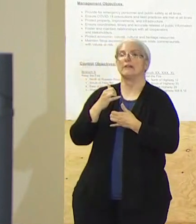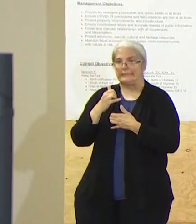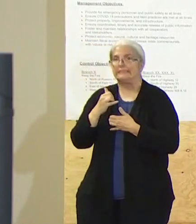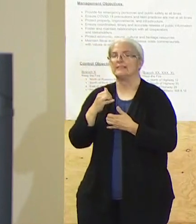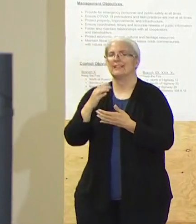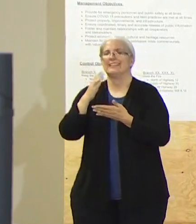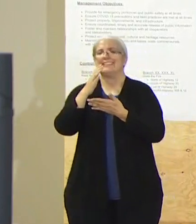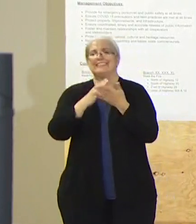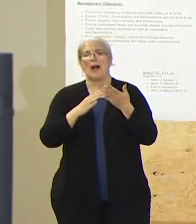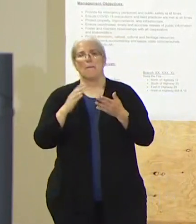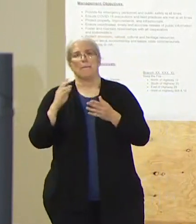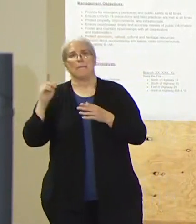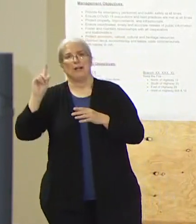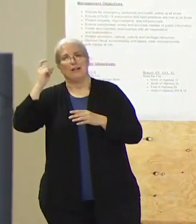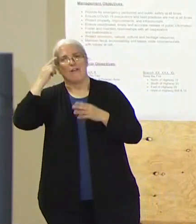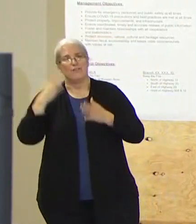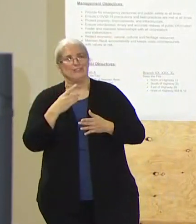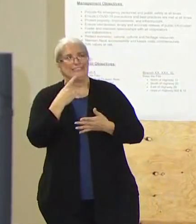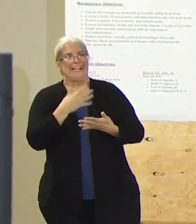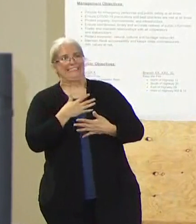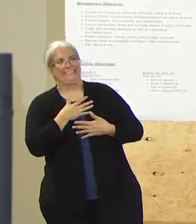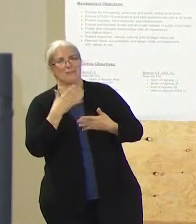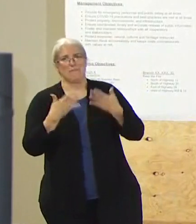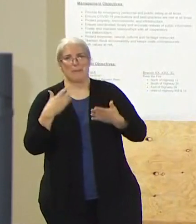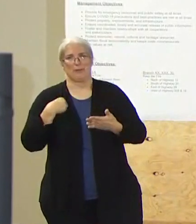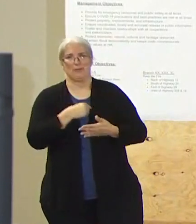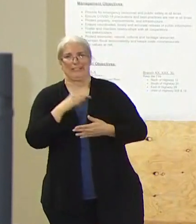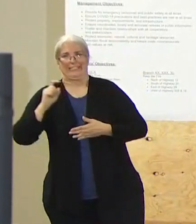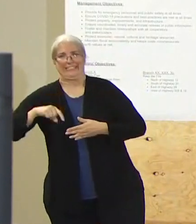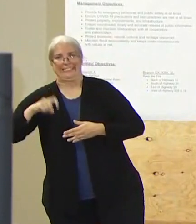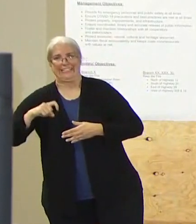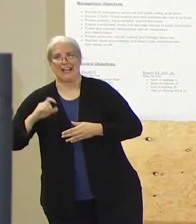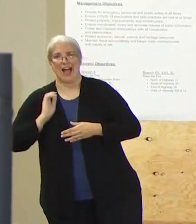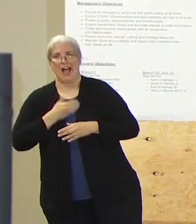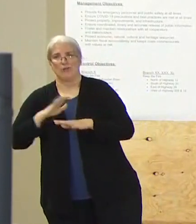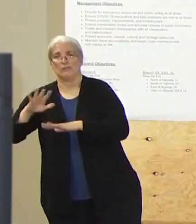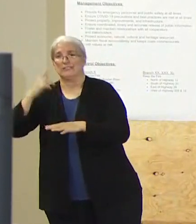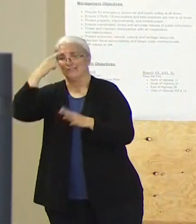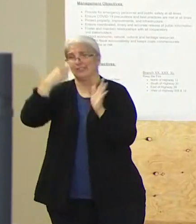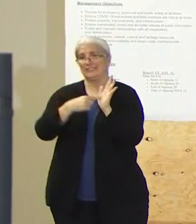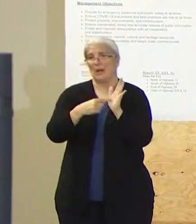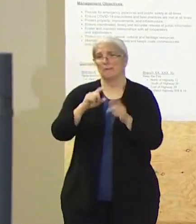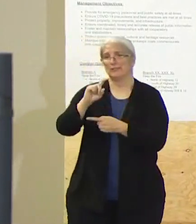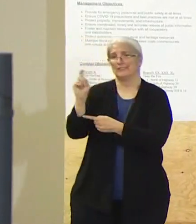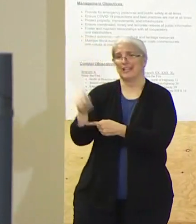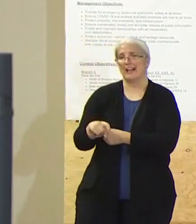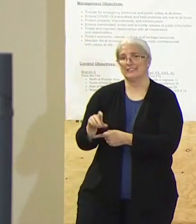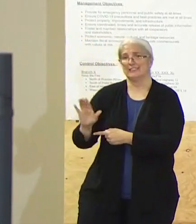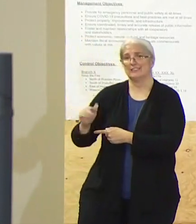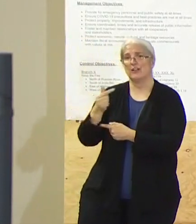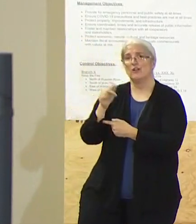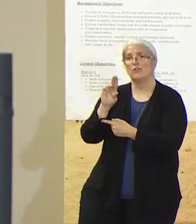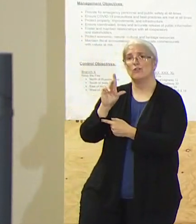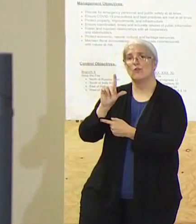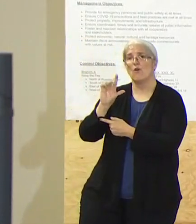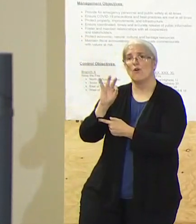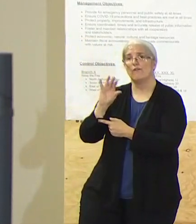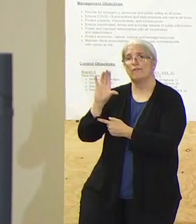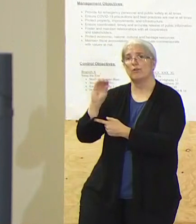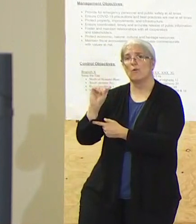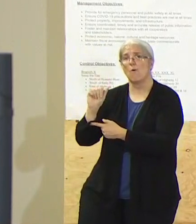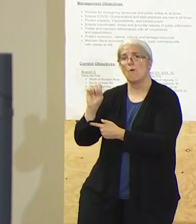own conditions, particularly in the Gulf Coast where we have some intense weather, some potential